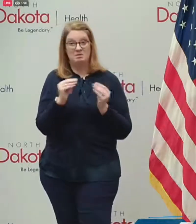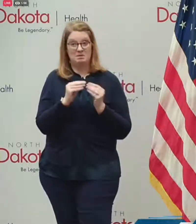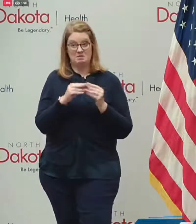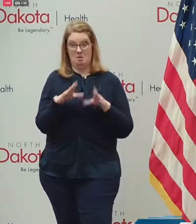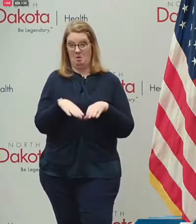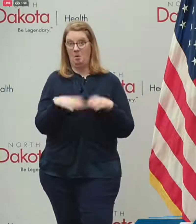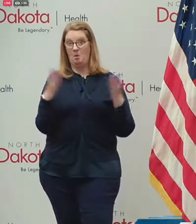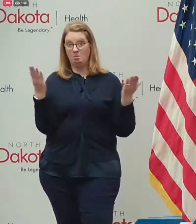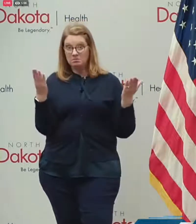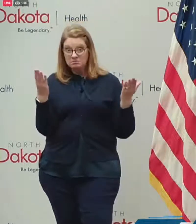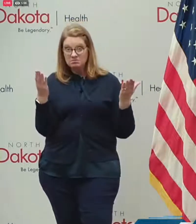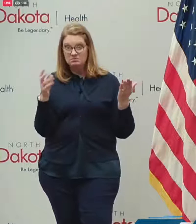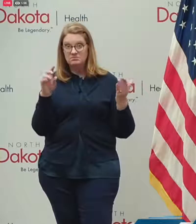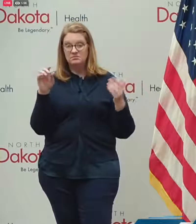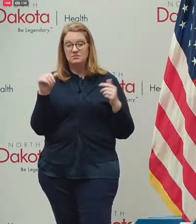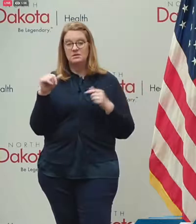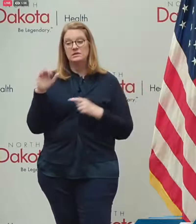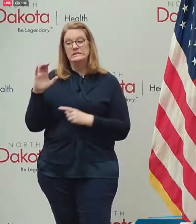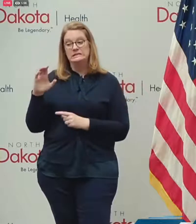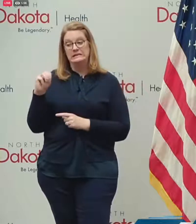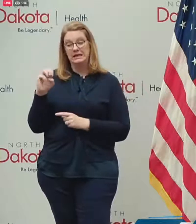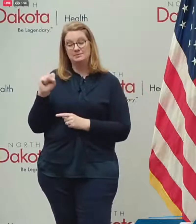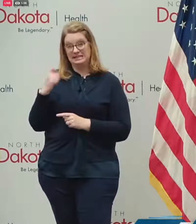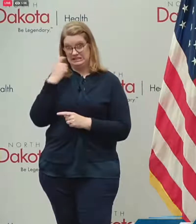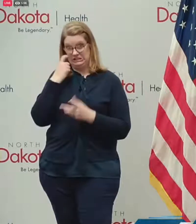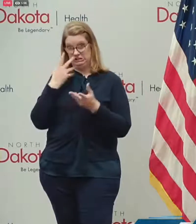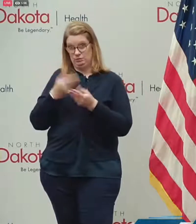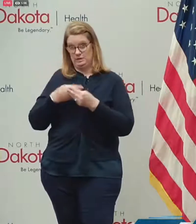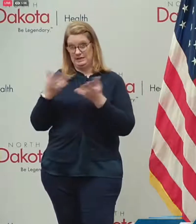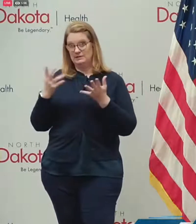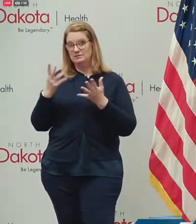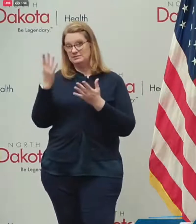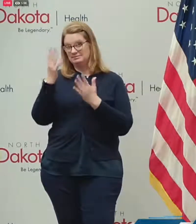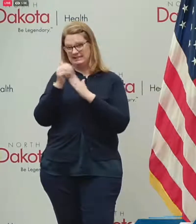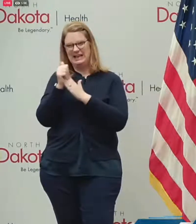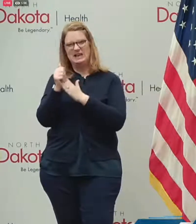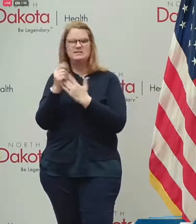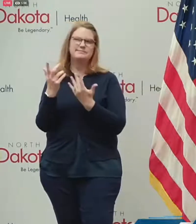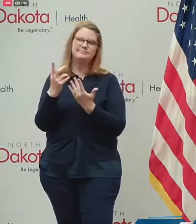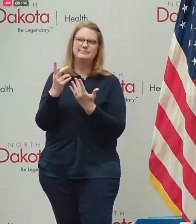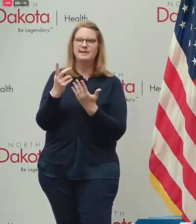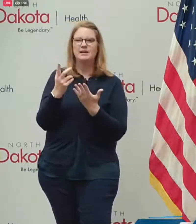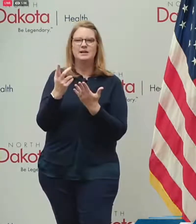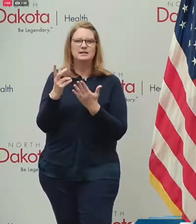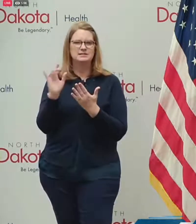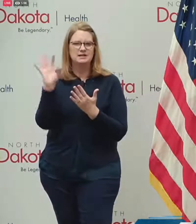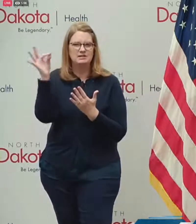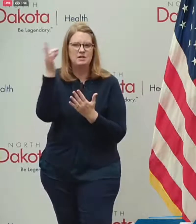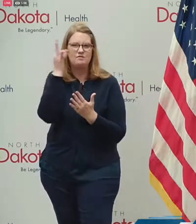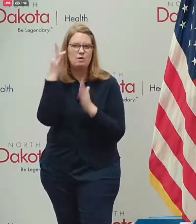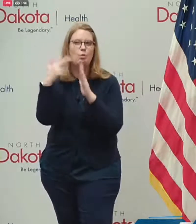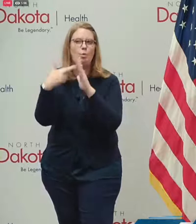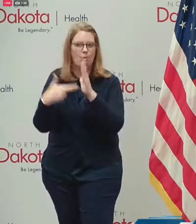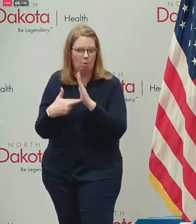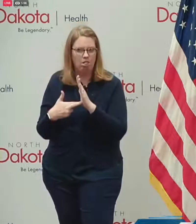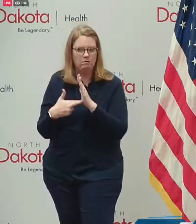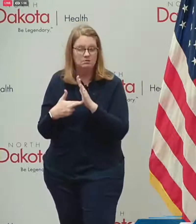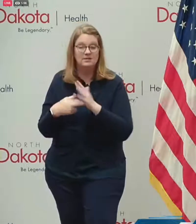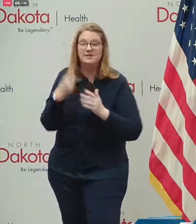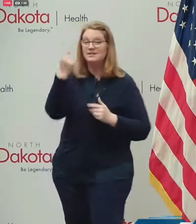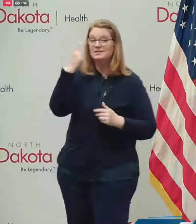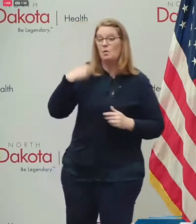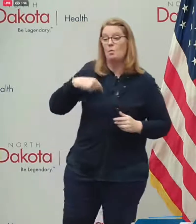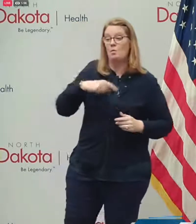other. CMS just released their new guidance, and it's not really guidance, it's a federal rule that we must